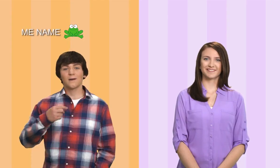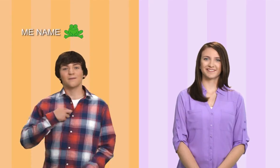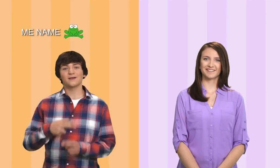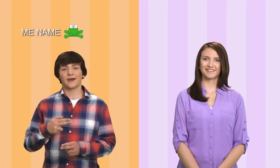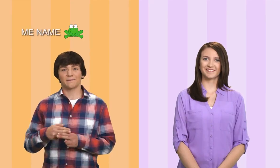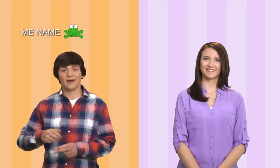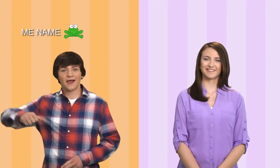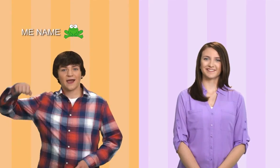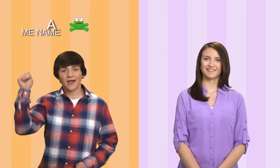Me name